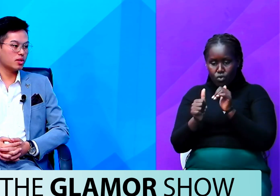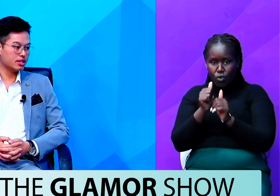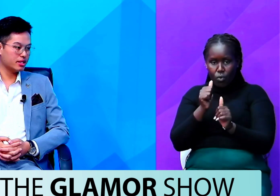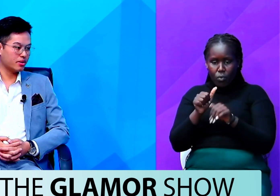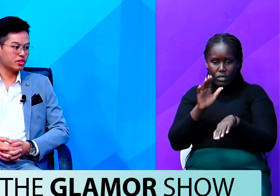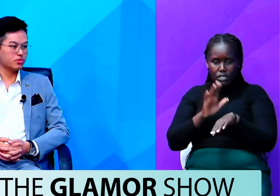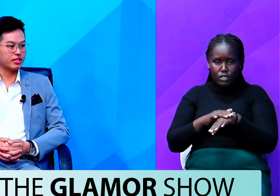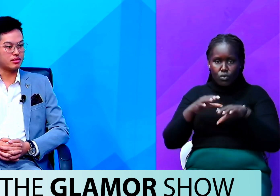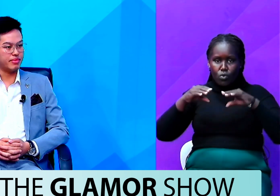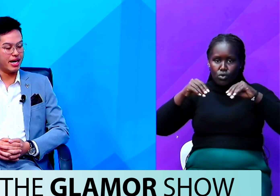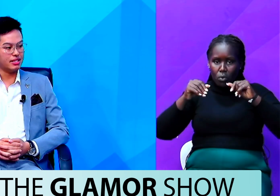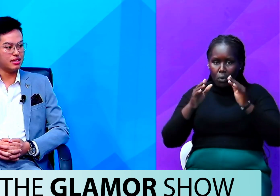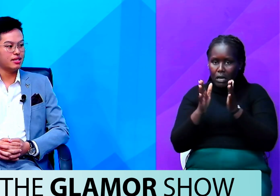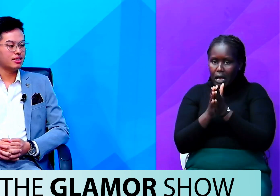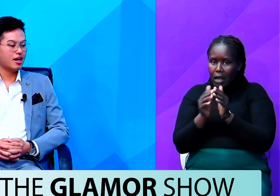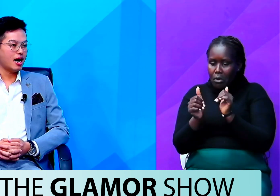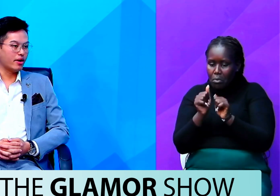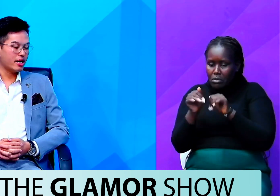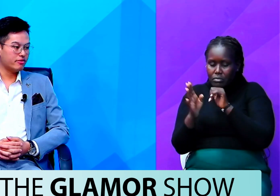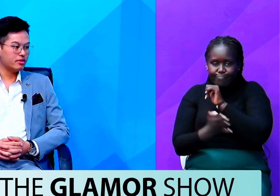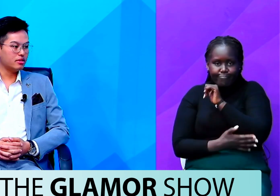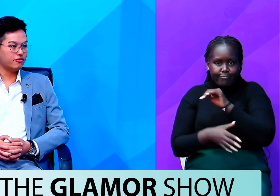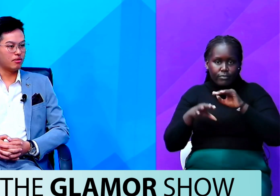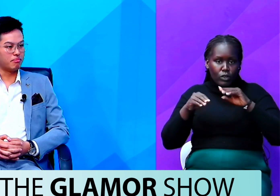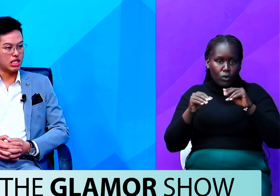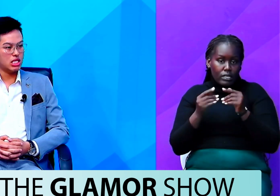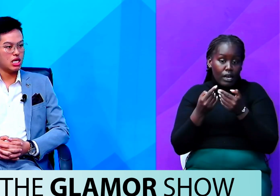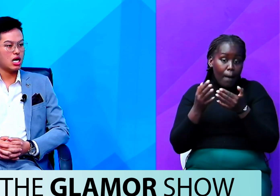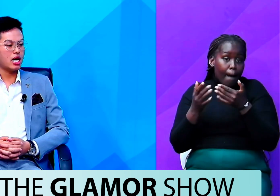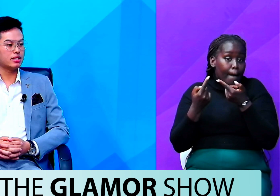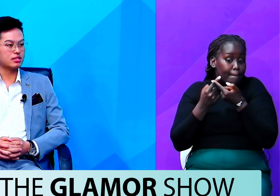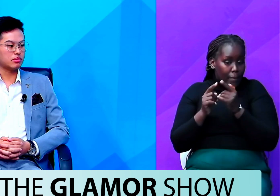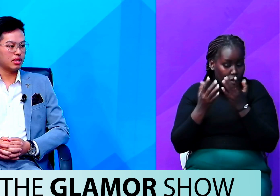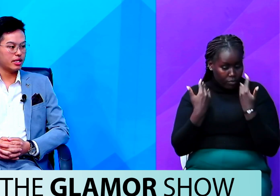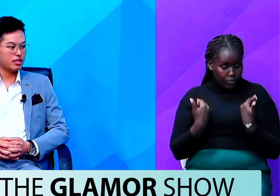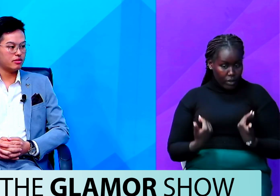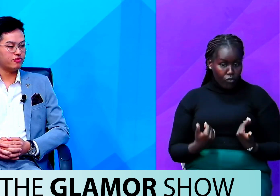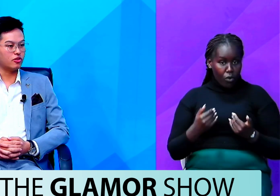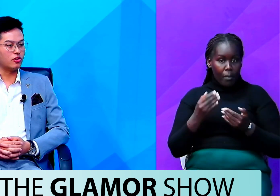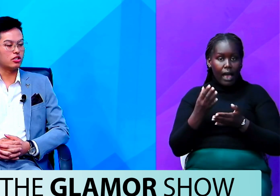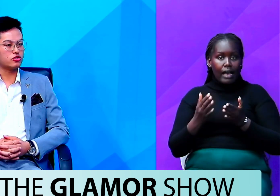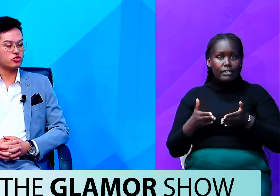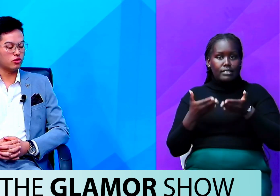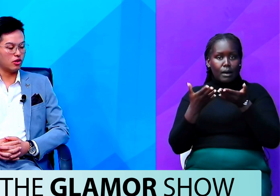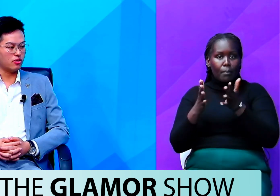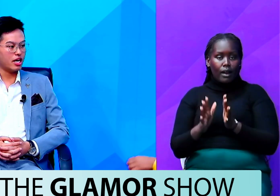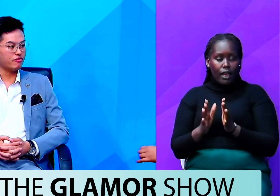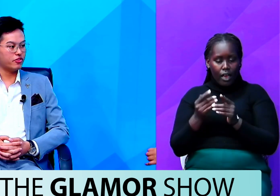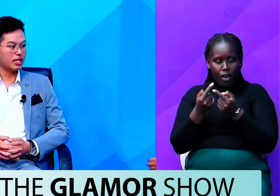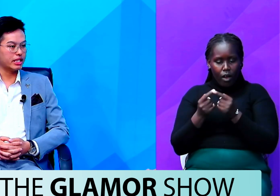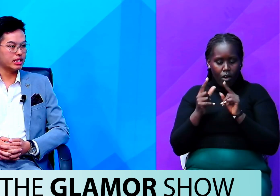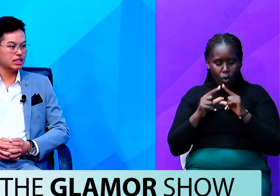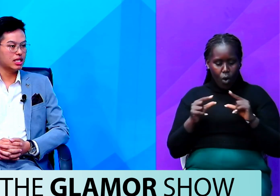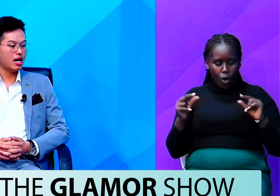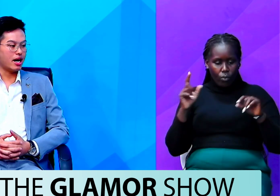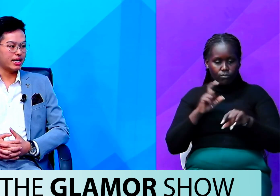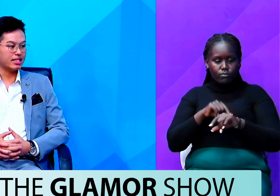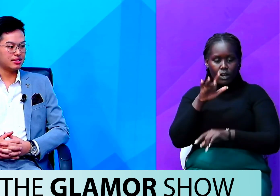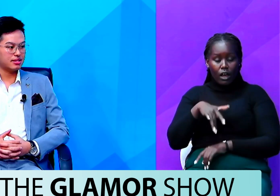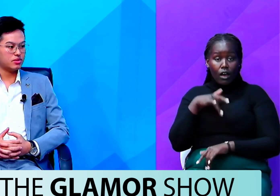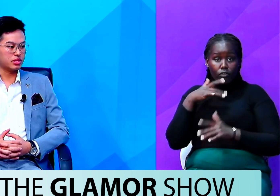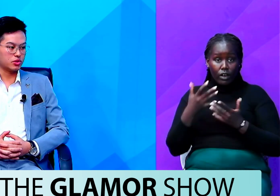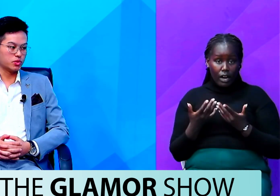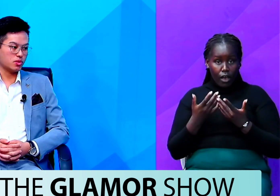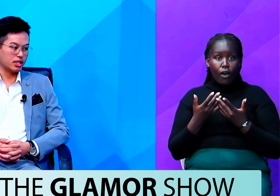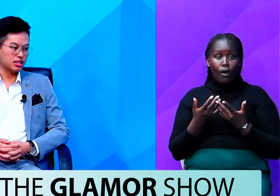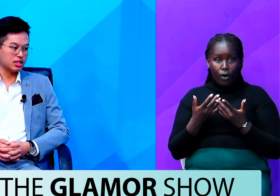good quality and which one is bad. However, for me, as a supplier for so long, I feel like I